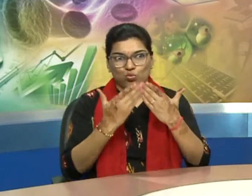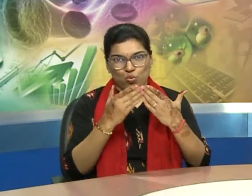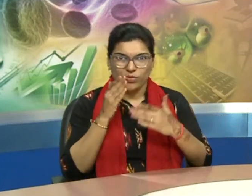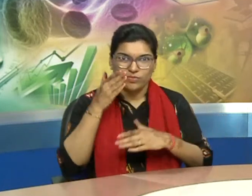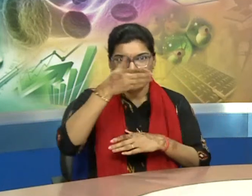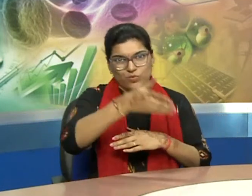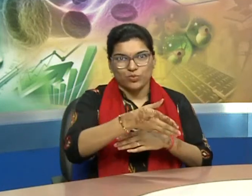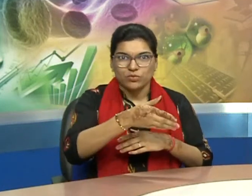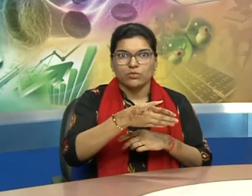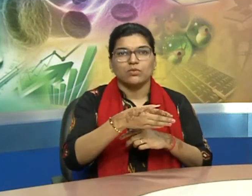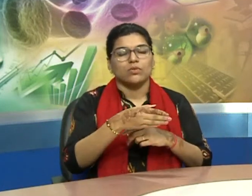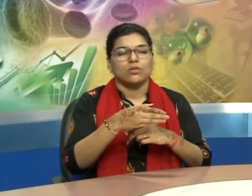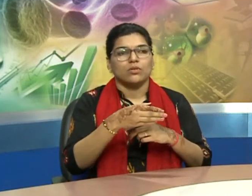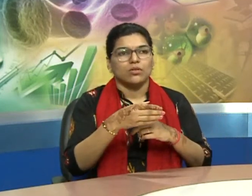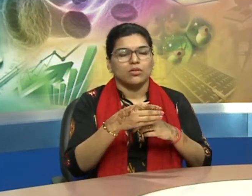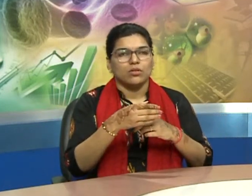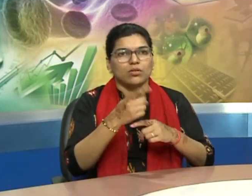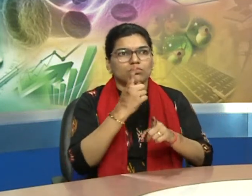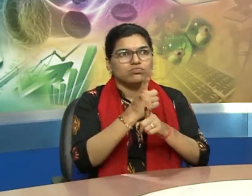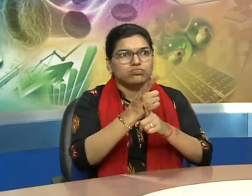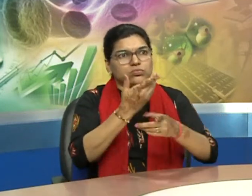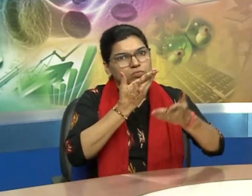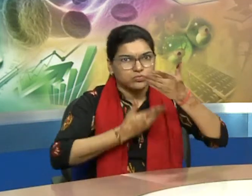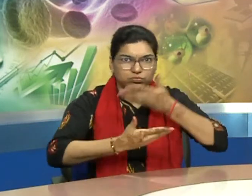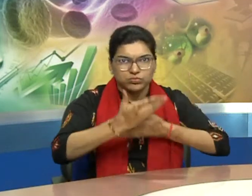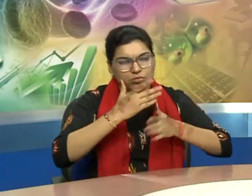the functions of school libraries.